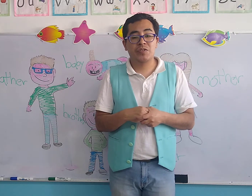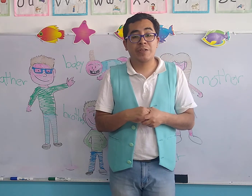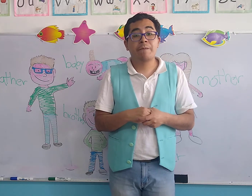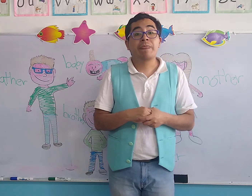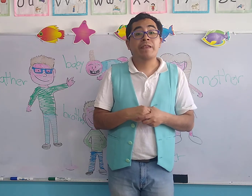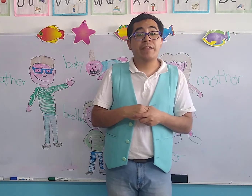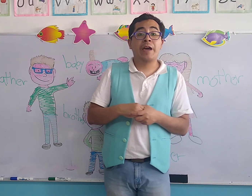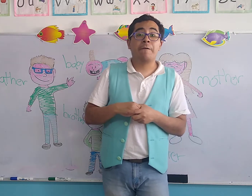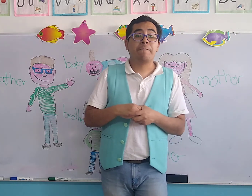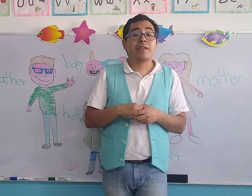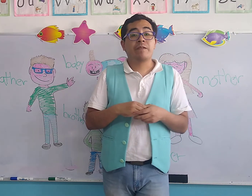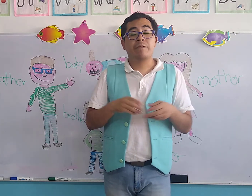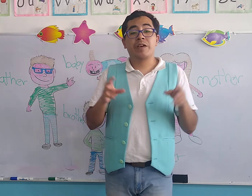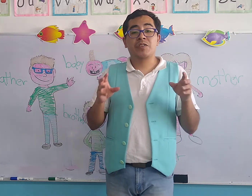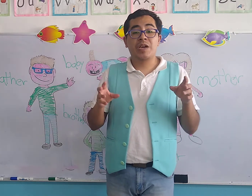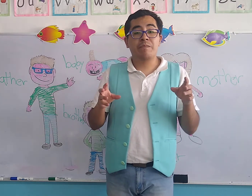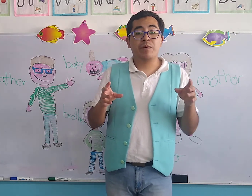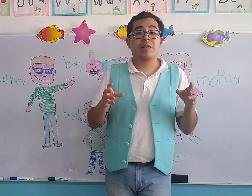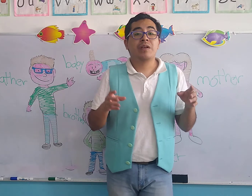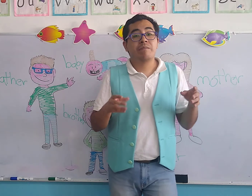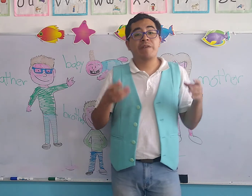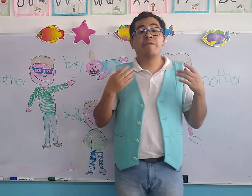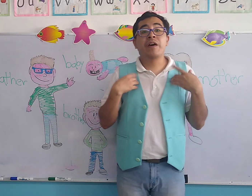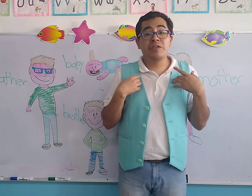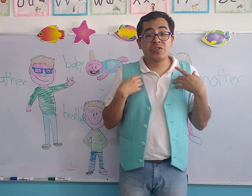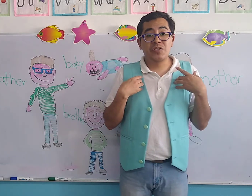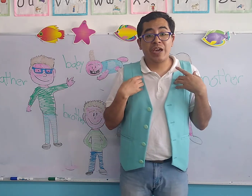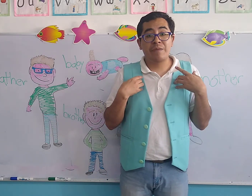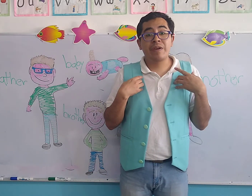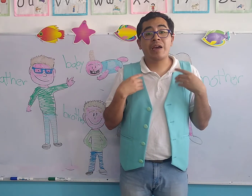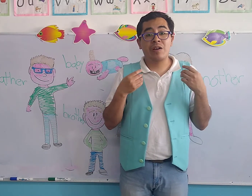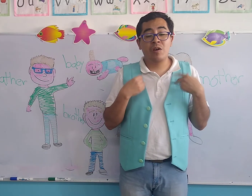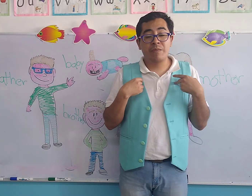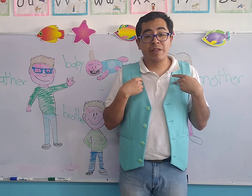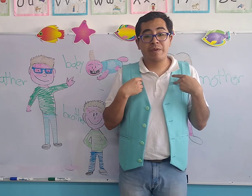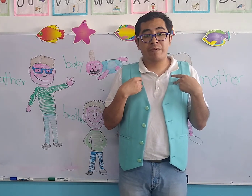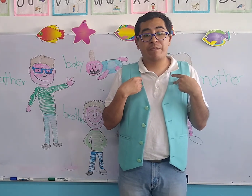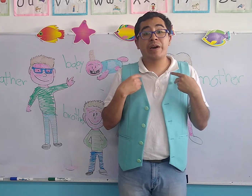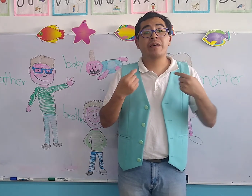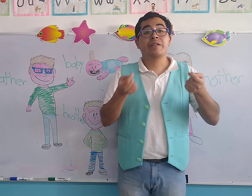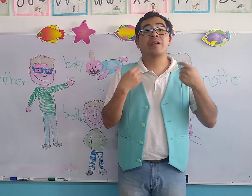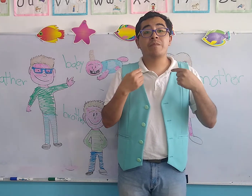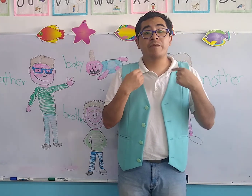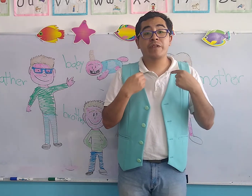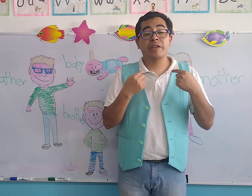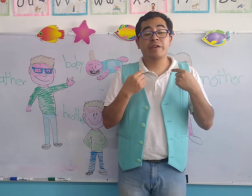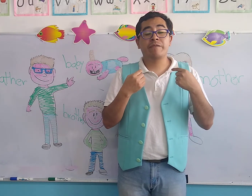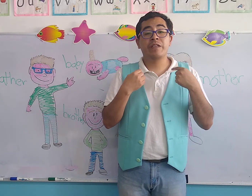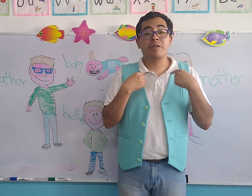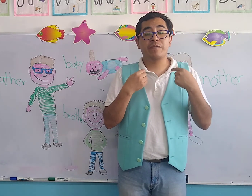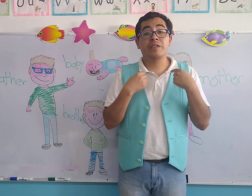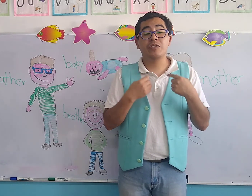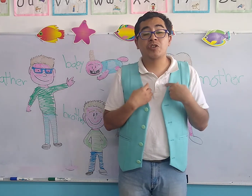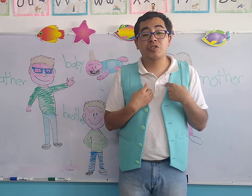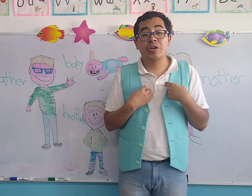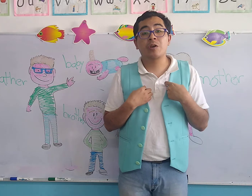it. Now, for example, my father's name, el nombre de mi papá, the name of the father of the teacher Jacob